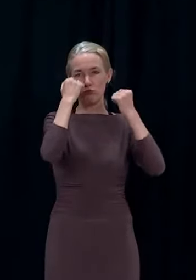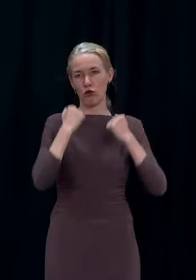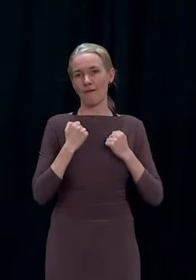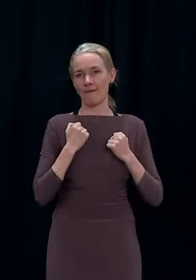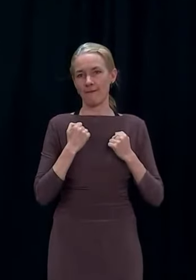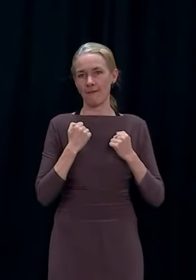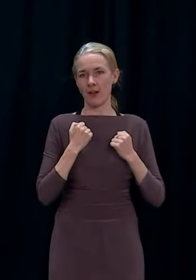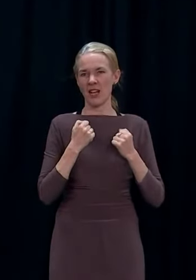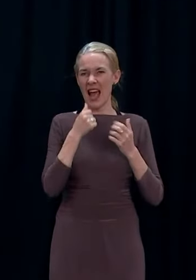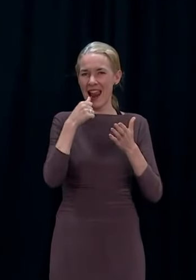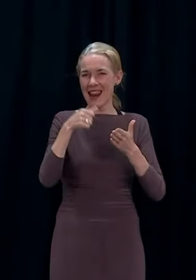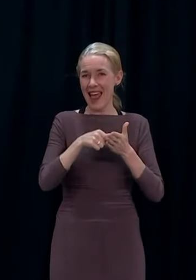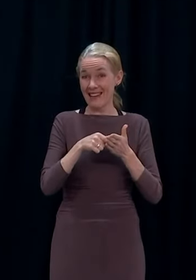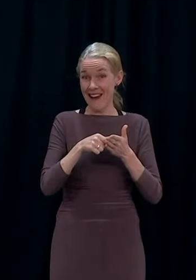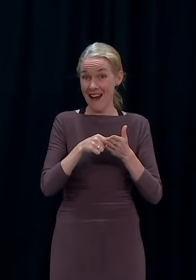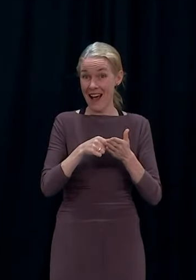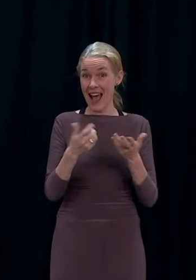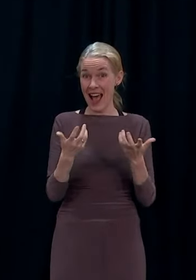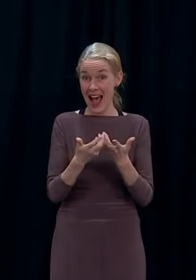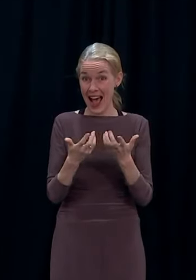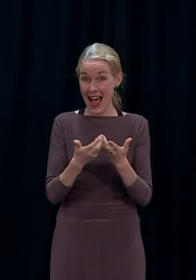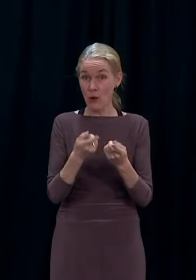haven't applied already, you can do so at